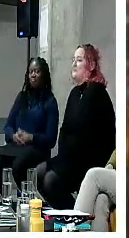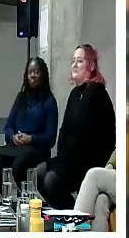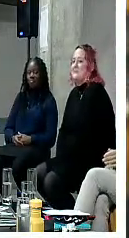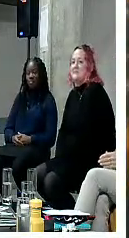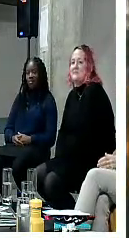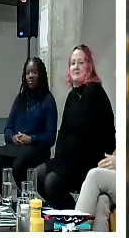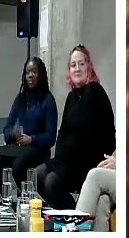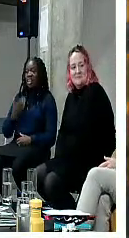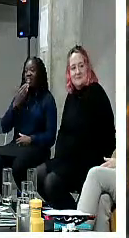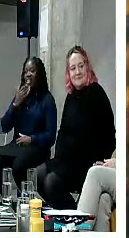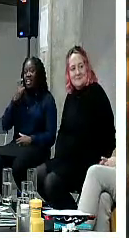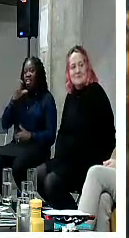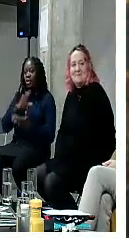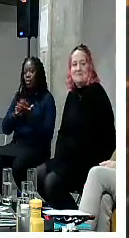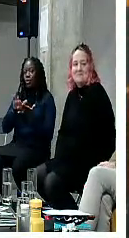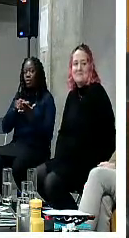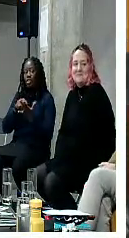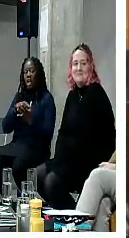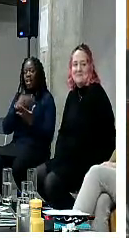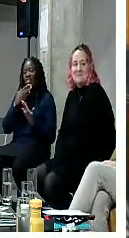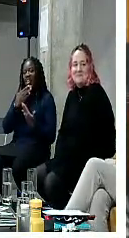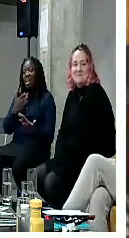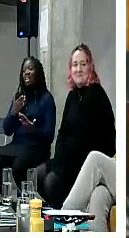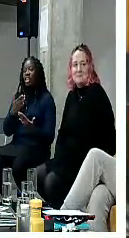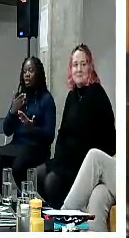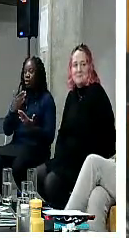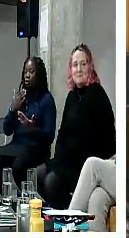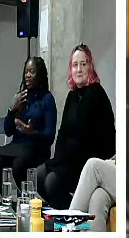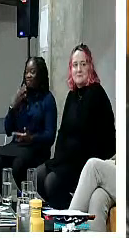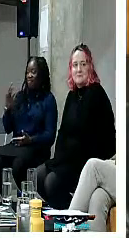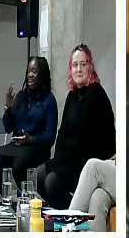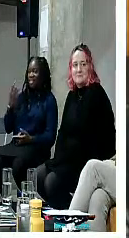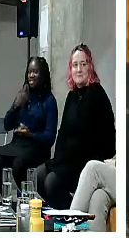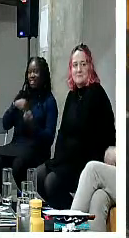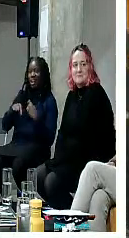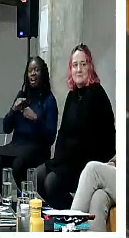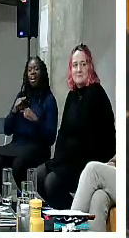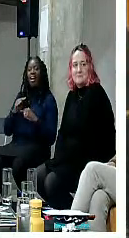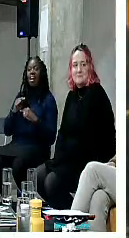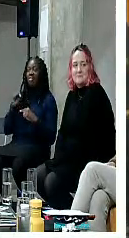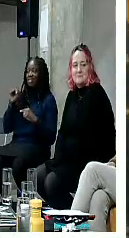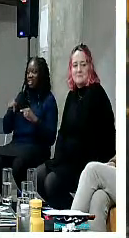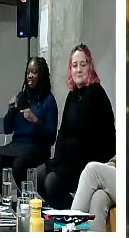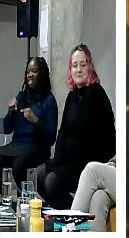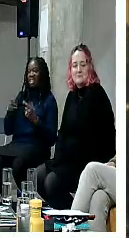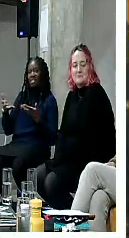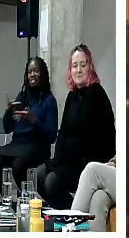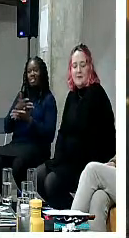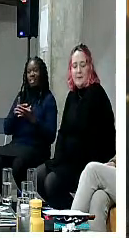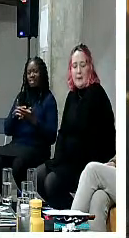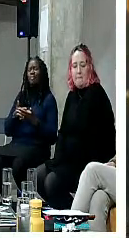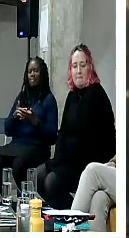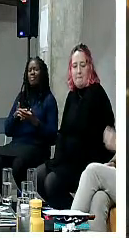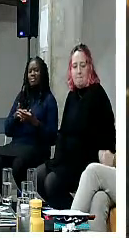Yeah, thank you, China, as well, for inviting us and for putting these sort of,